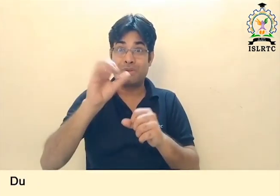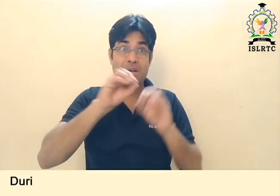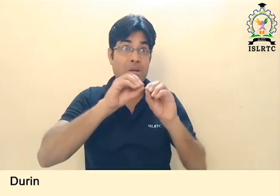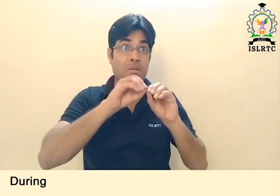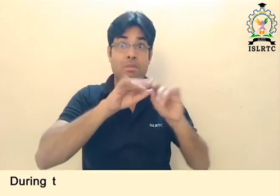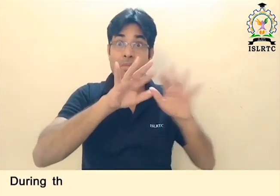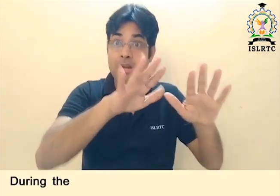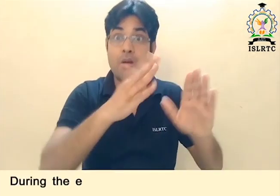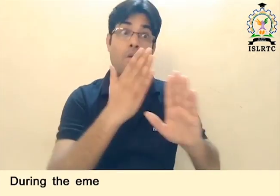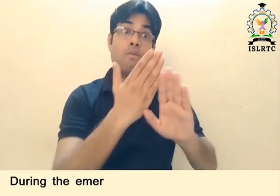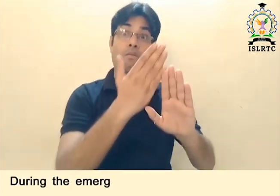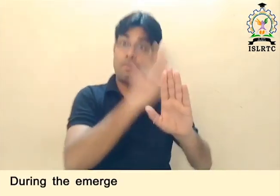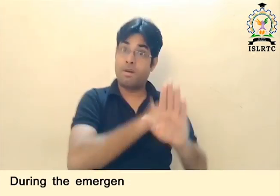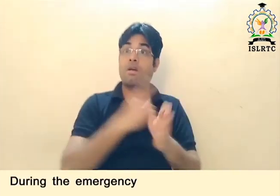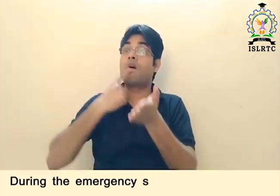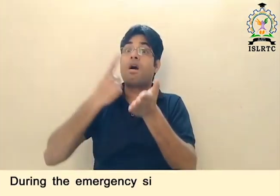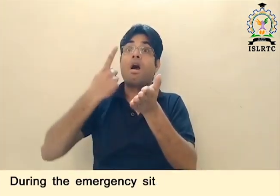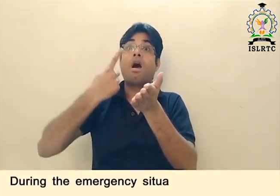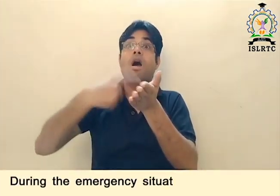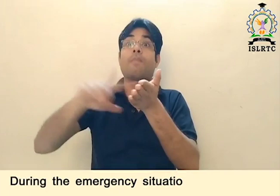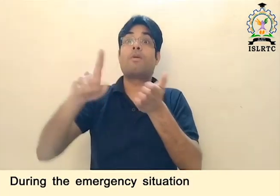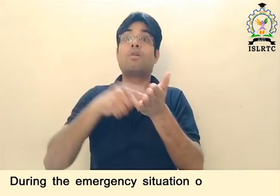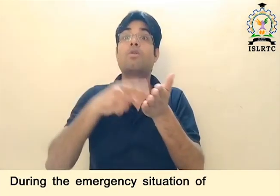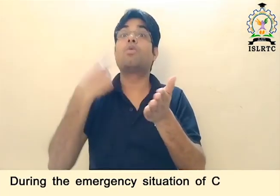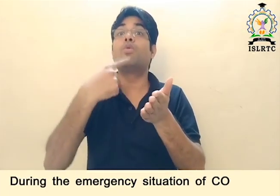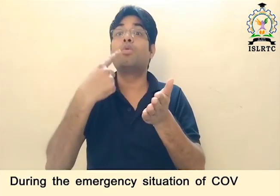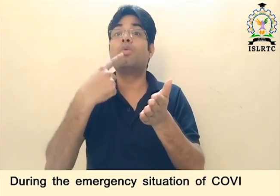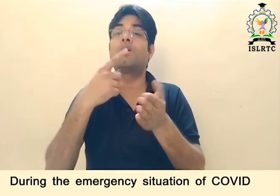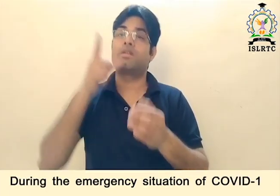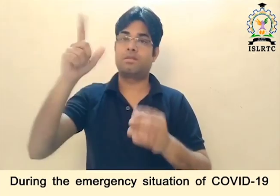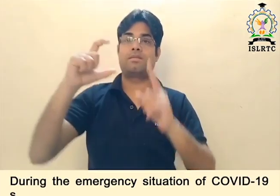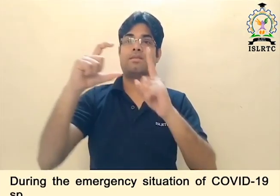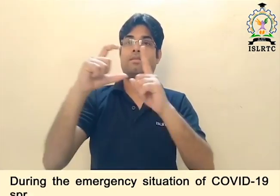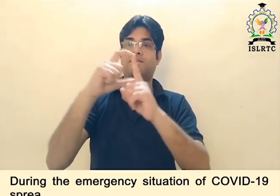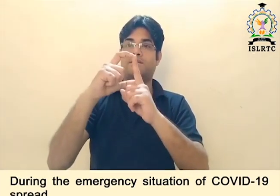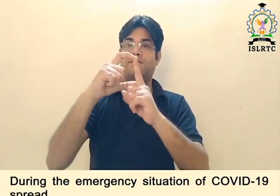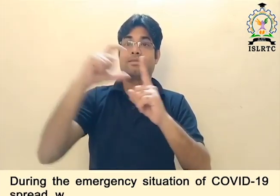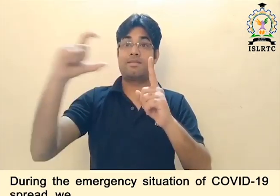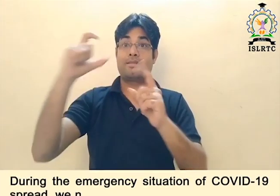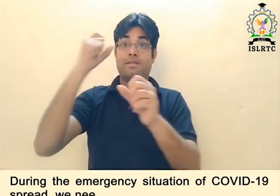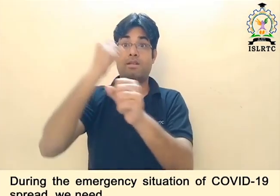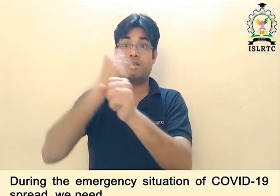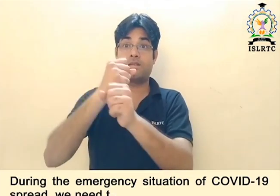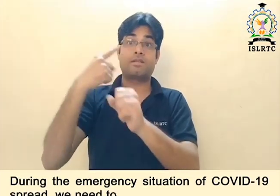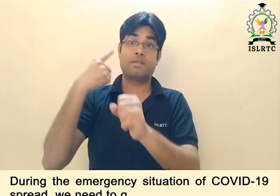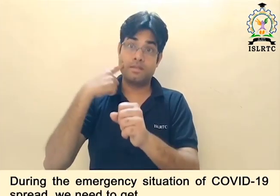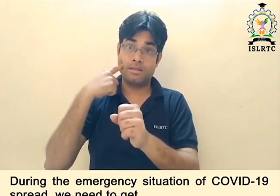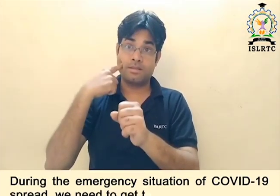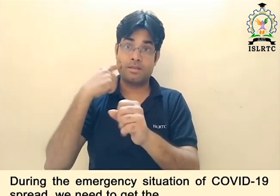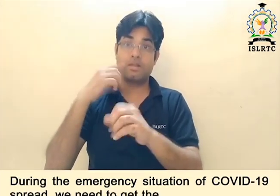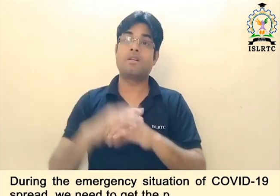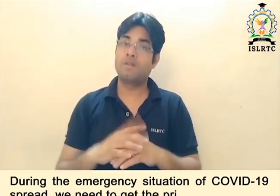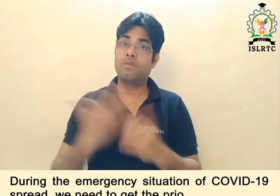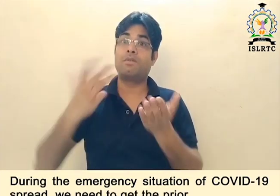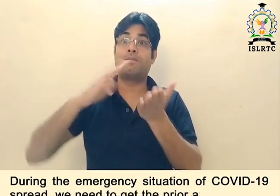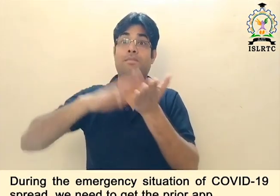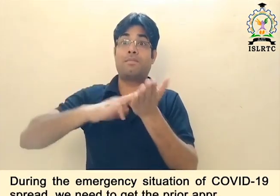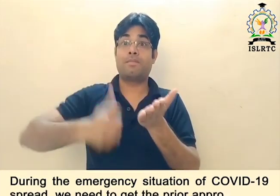During the emergency situation of COVID spread, we need to get the prior approval from DCGI